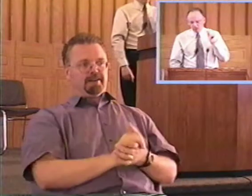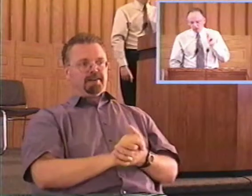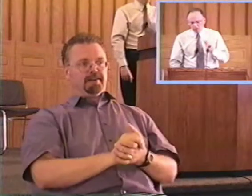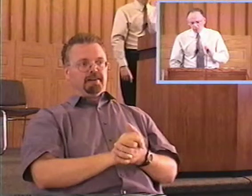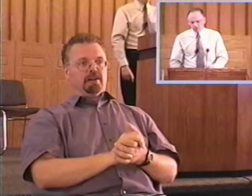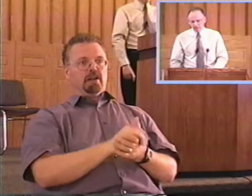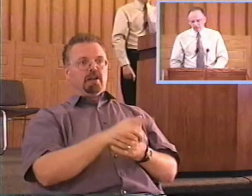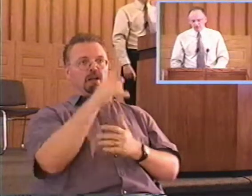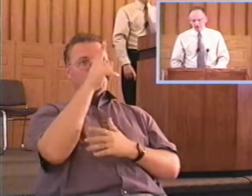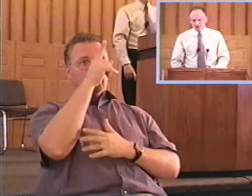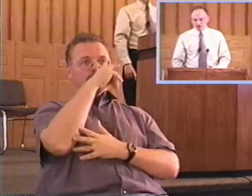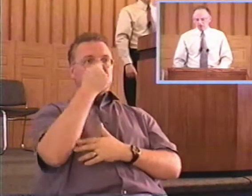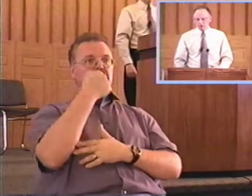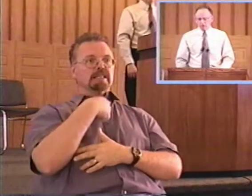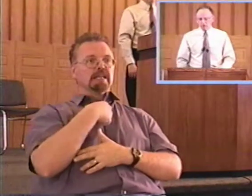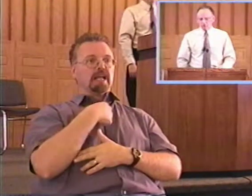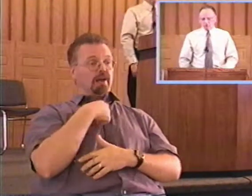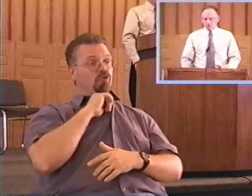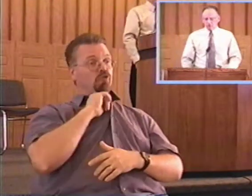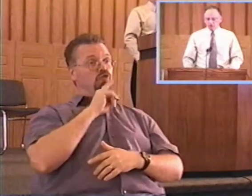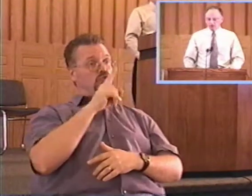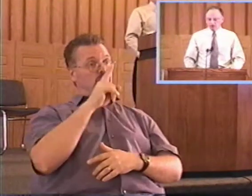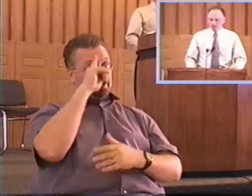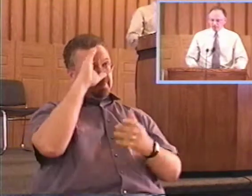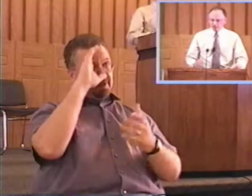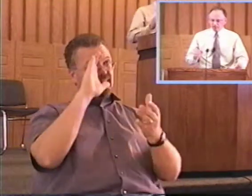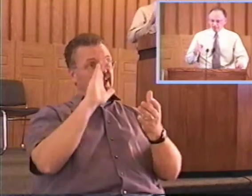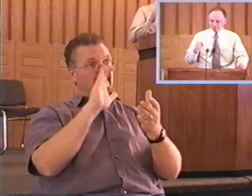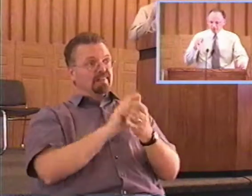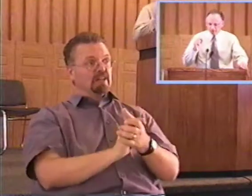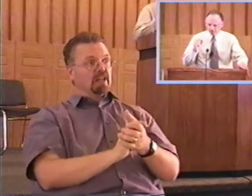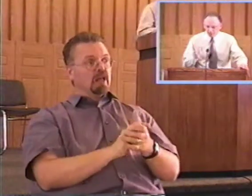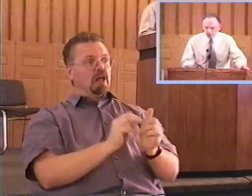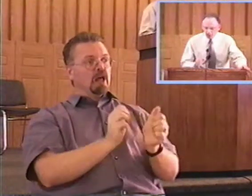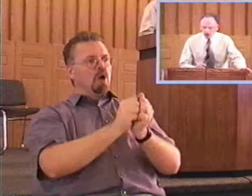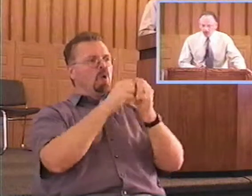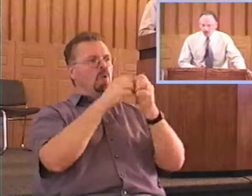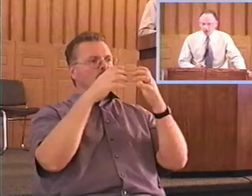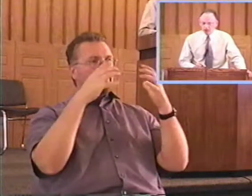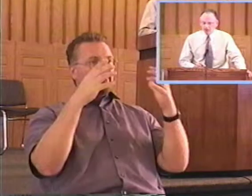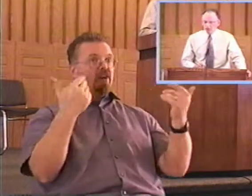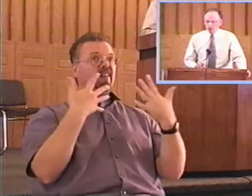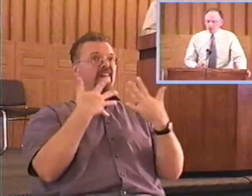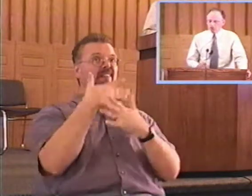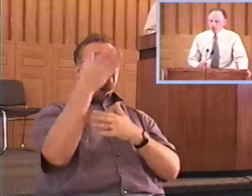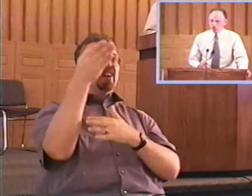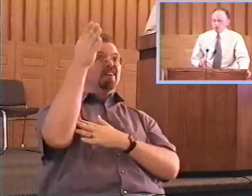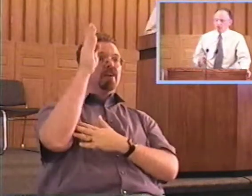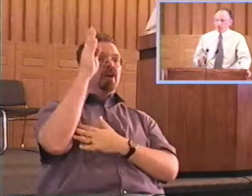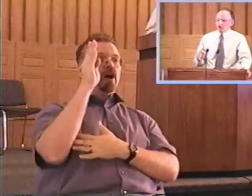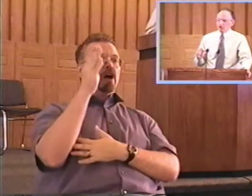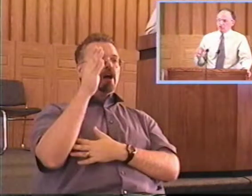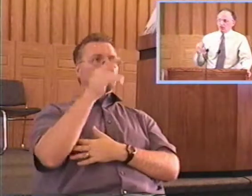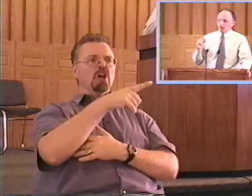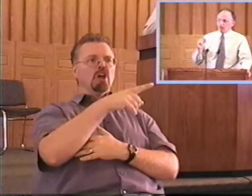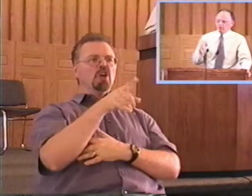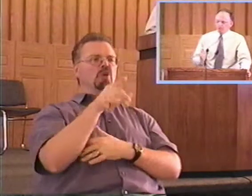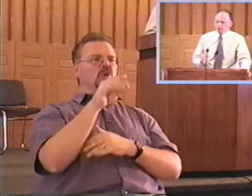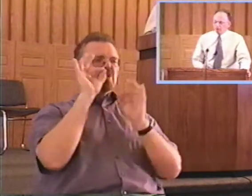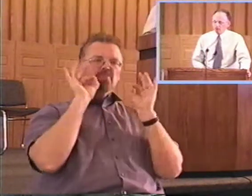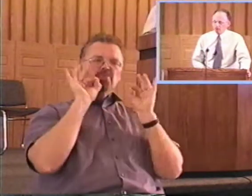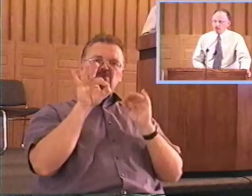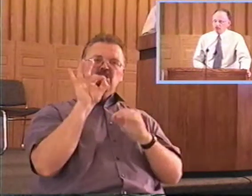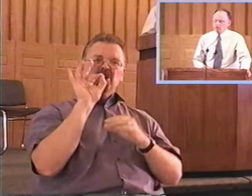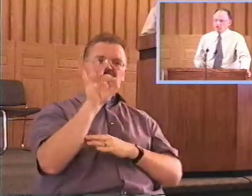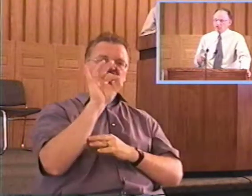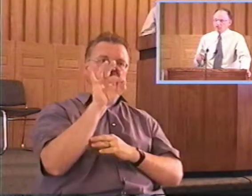Because I'm totally convinced that without the fear of God, you can preach the love